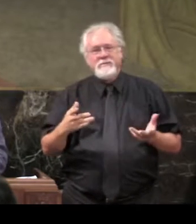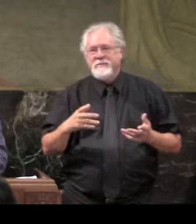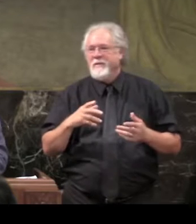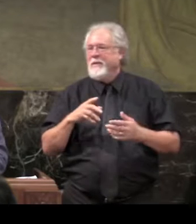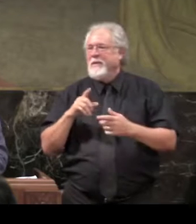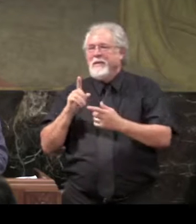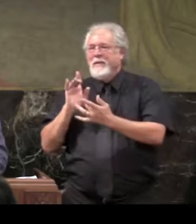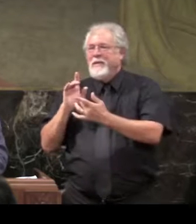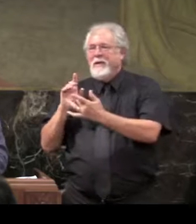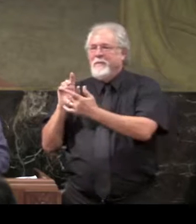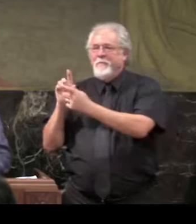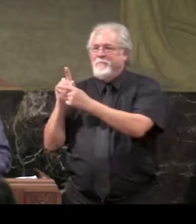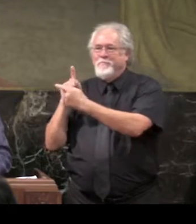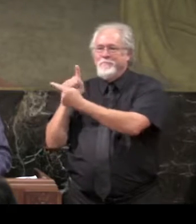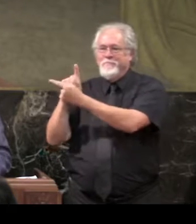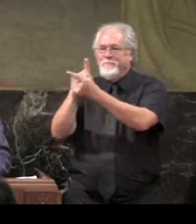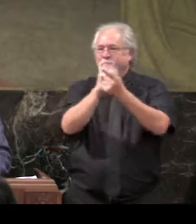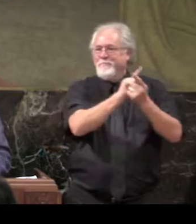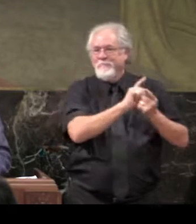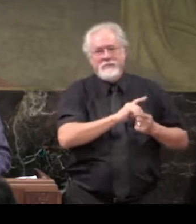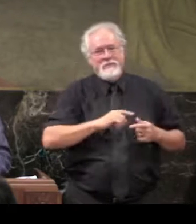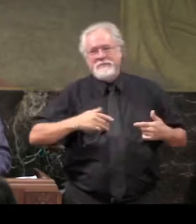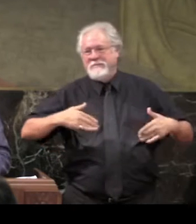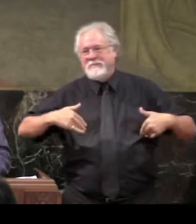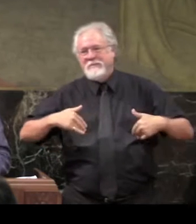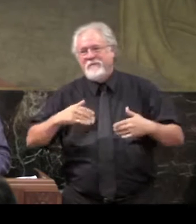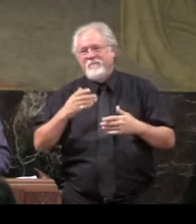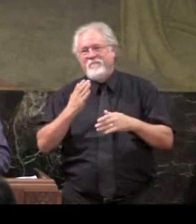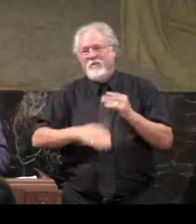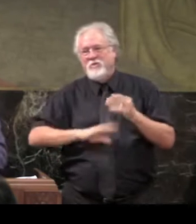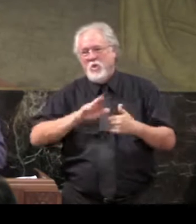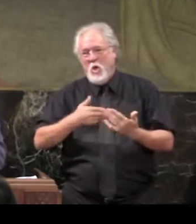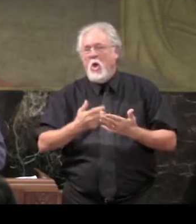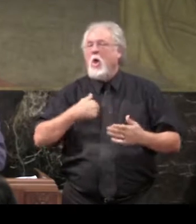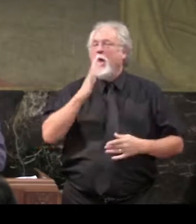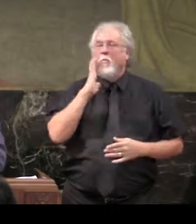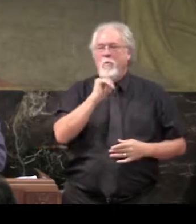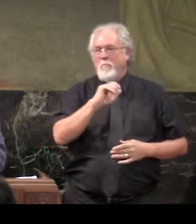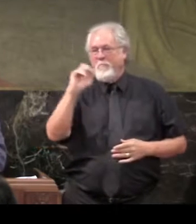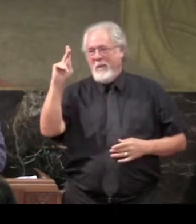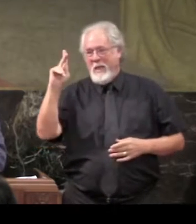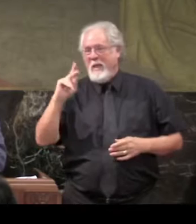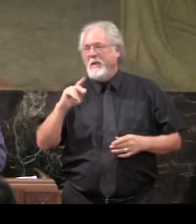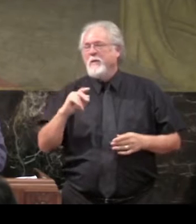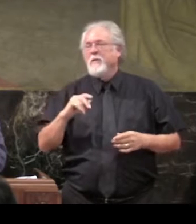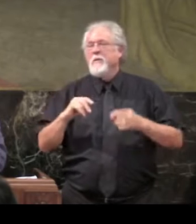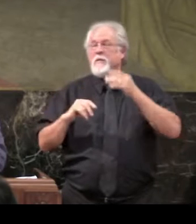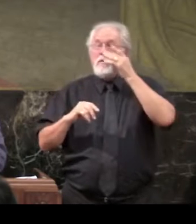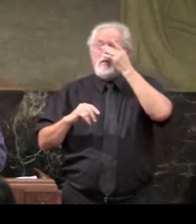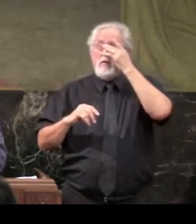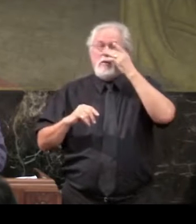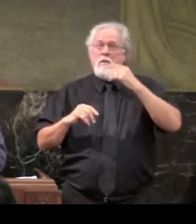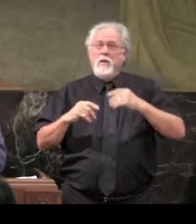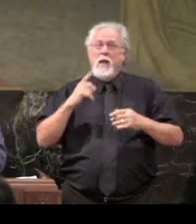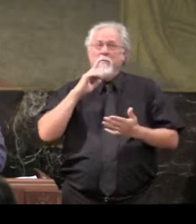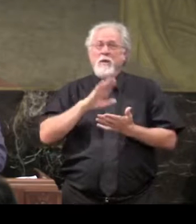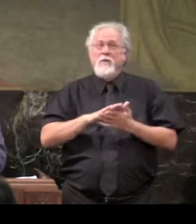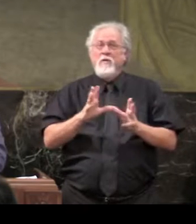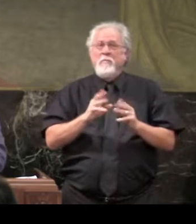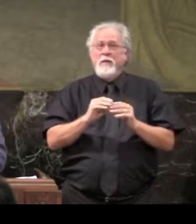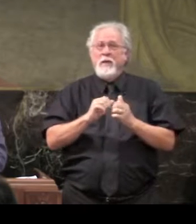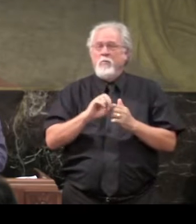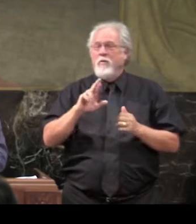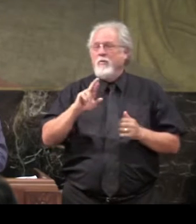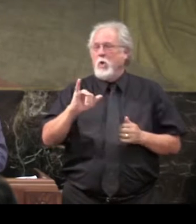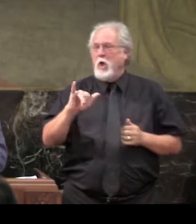of the meetings that we want to make. I'm going to go back and we're scheduled now, I believe, to meet with Speaker